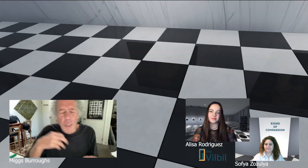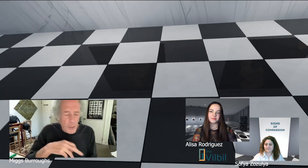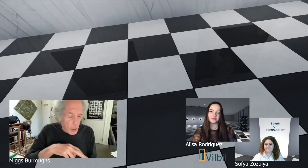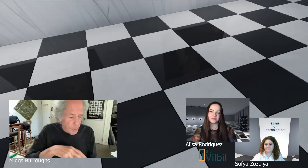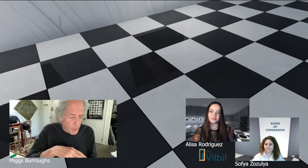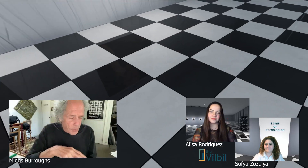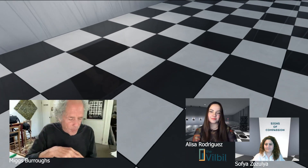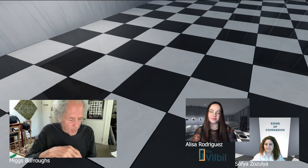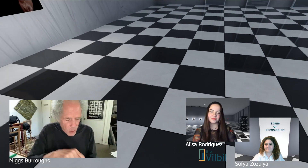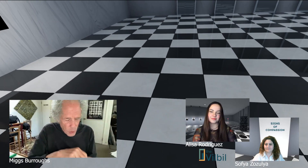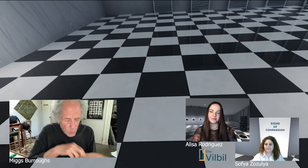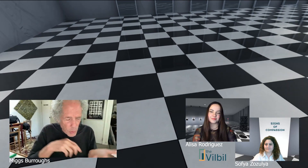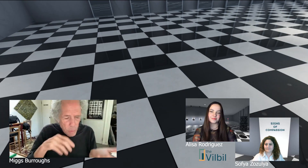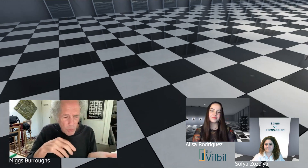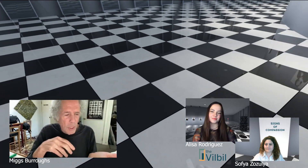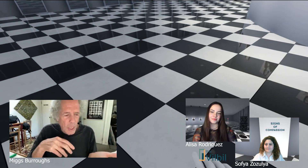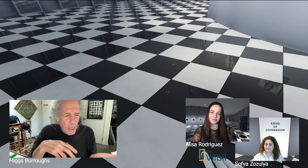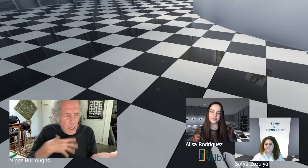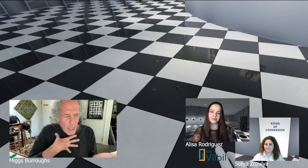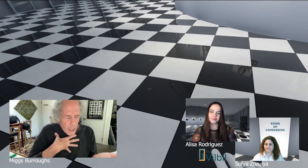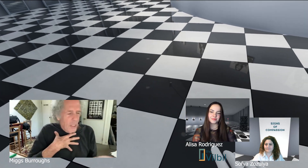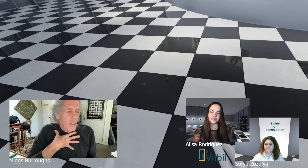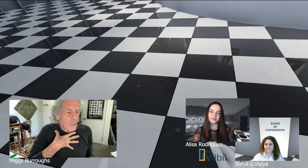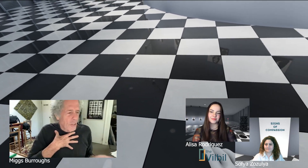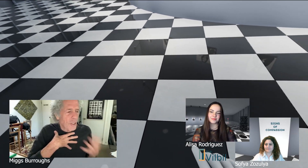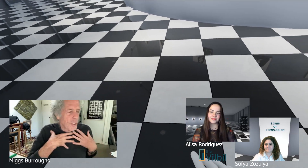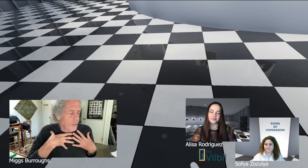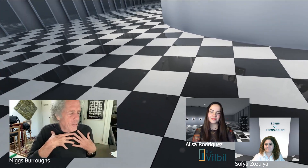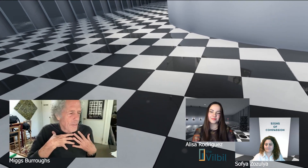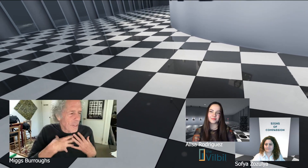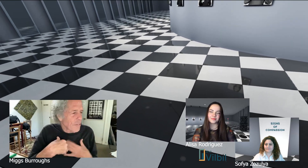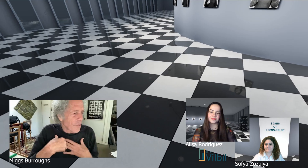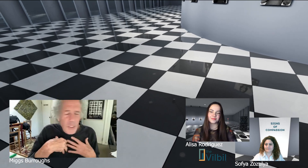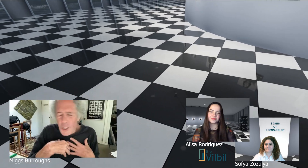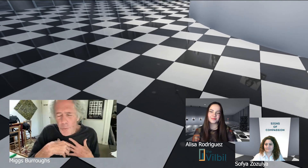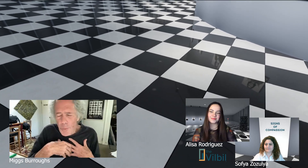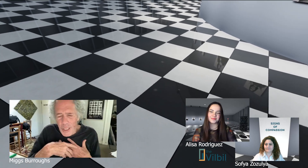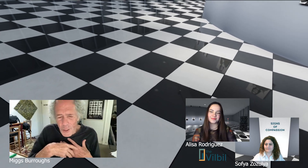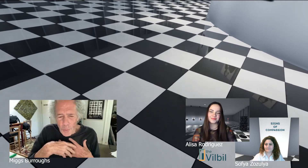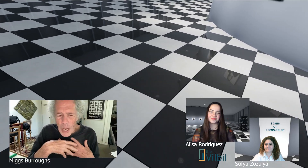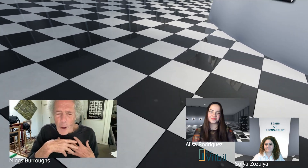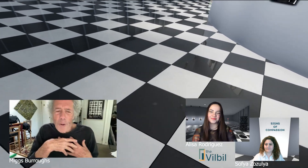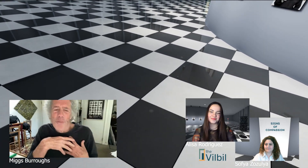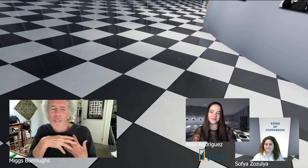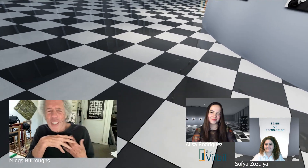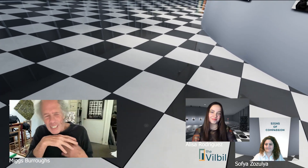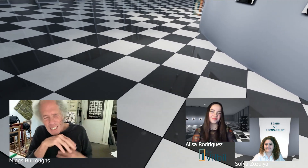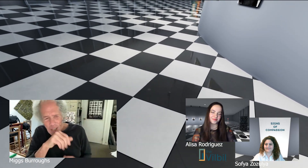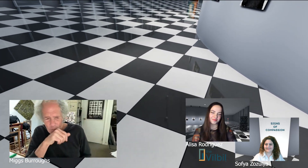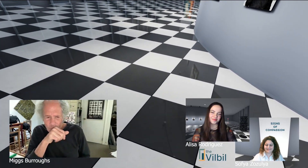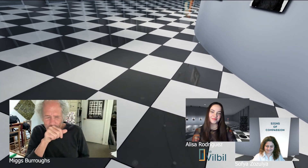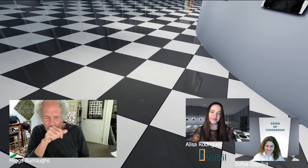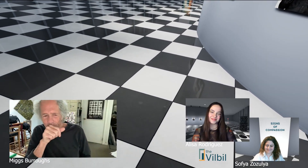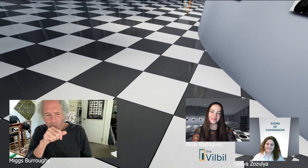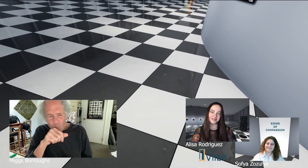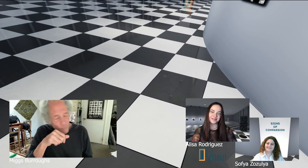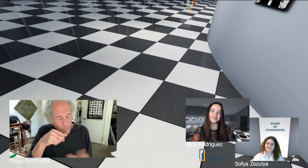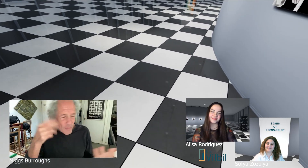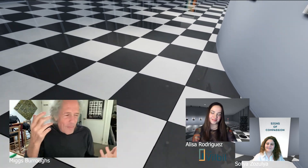a simple scribble could affect somebody so powerfully.